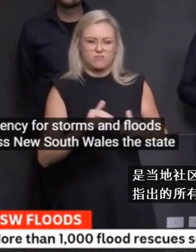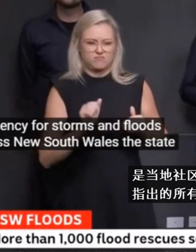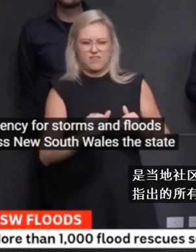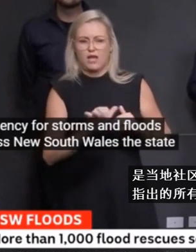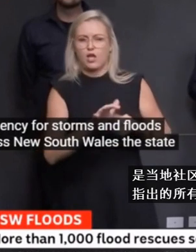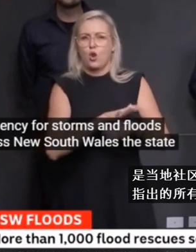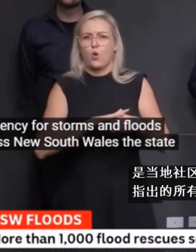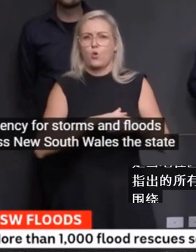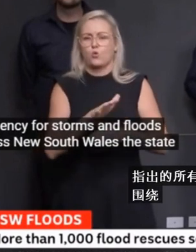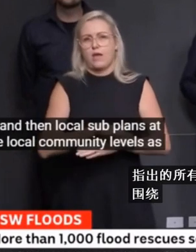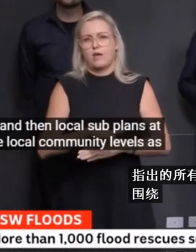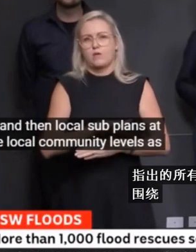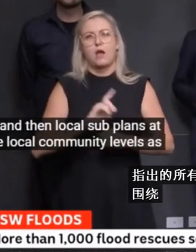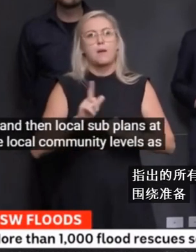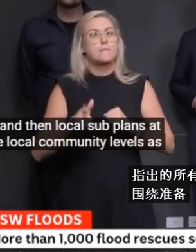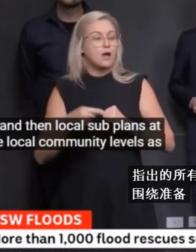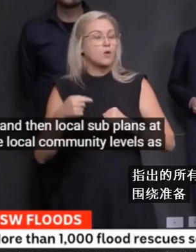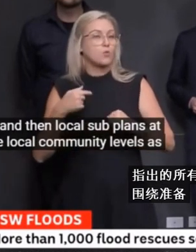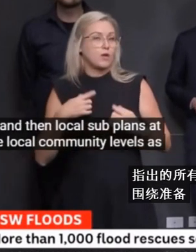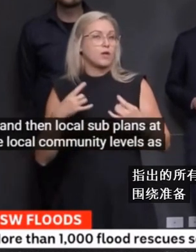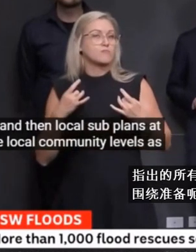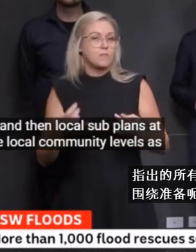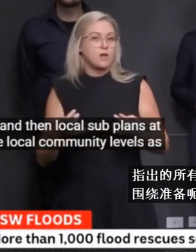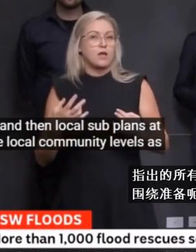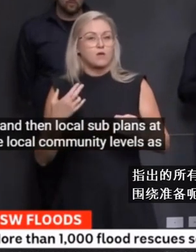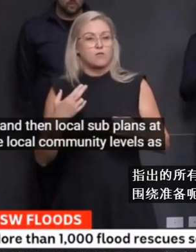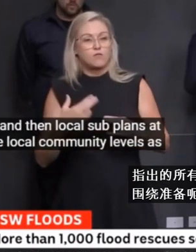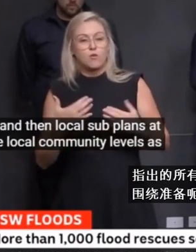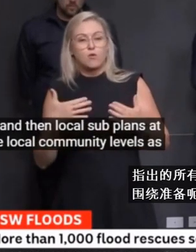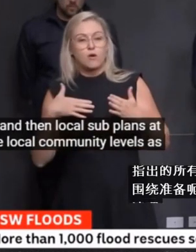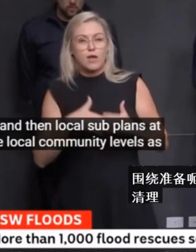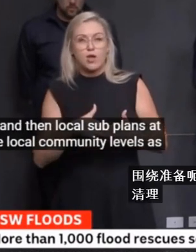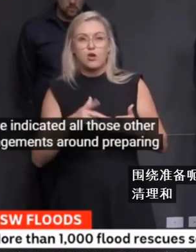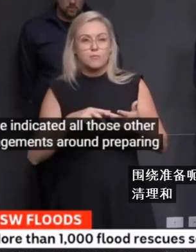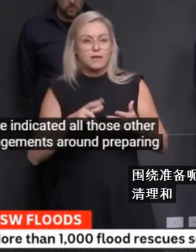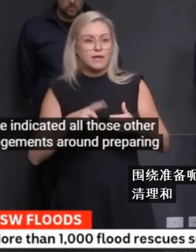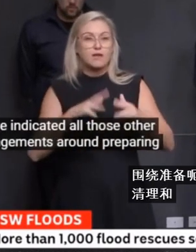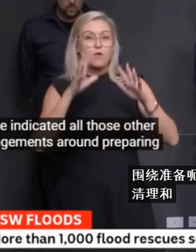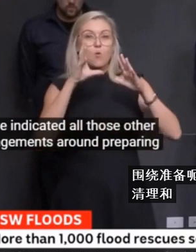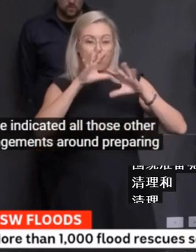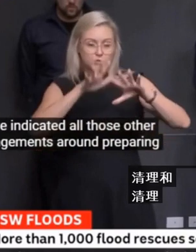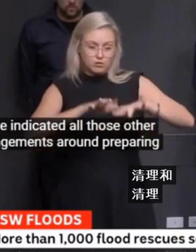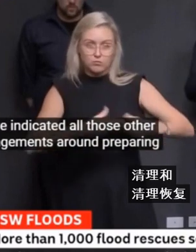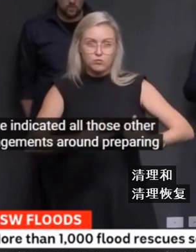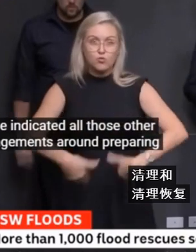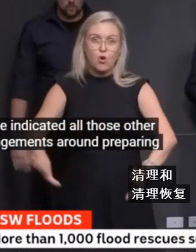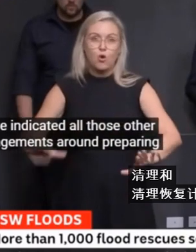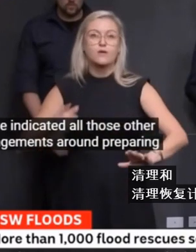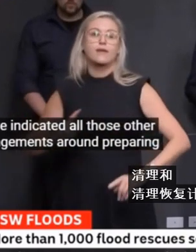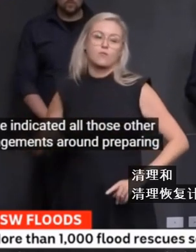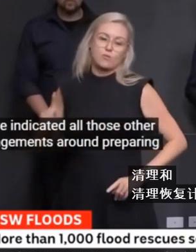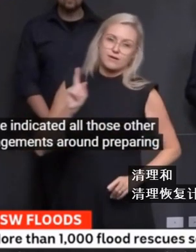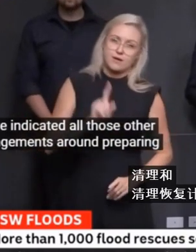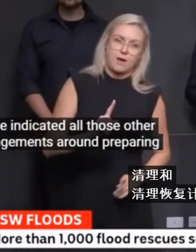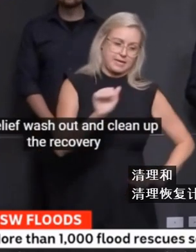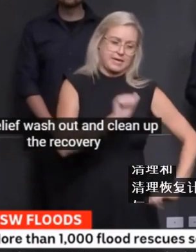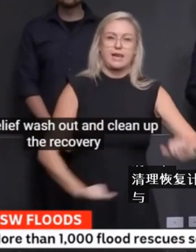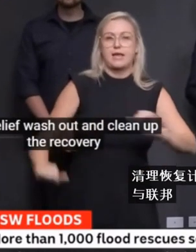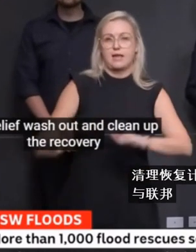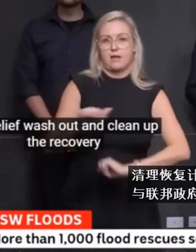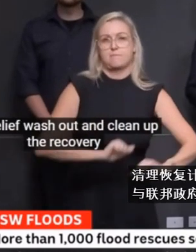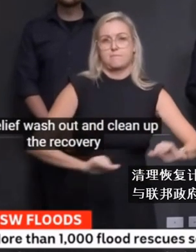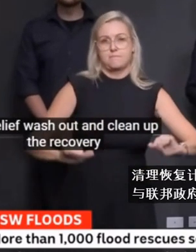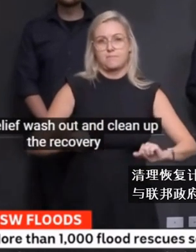those other arrangements around preparing for relief, washout and clean-up, the recovery programs,